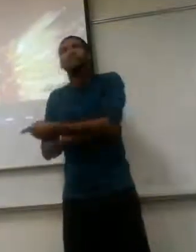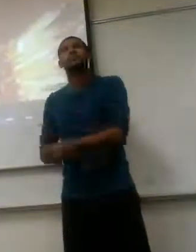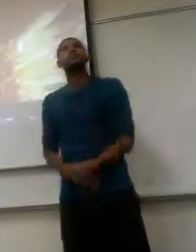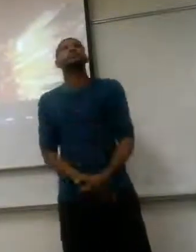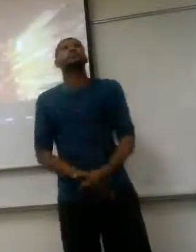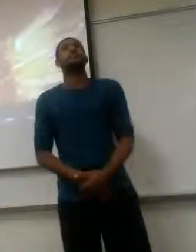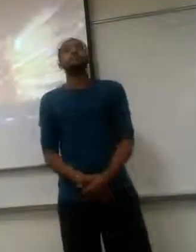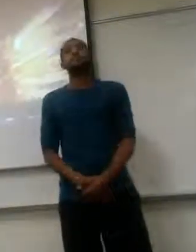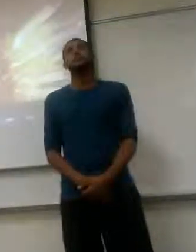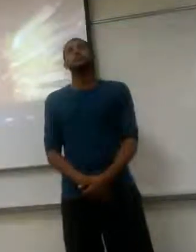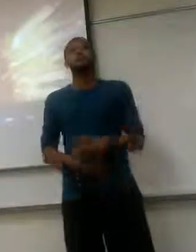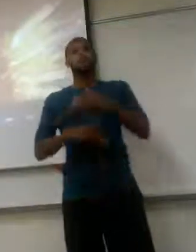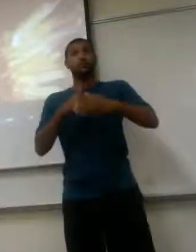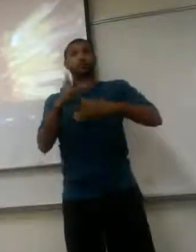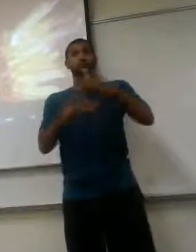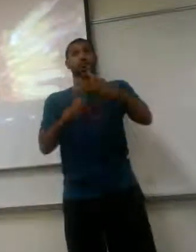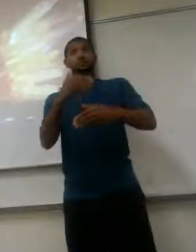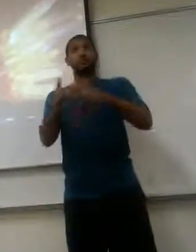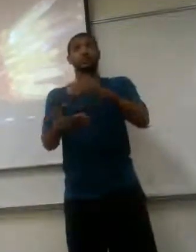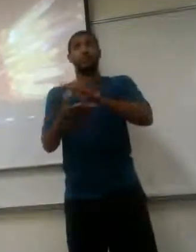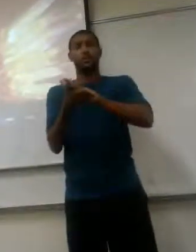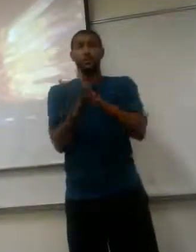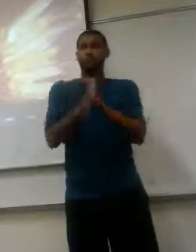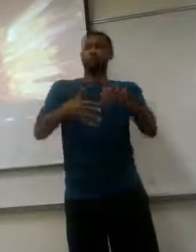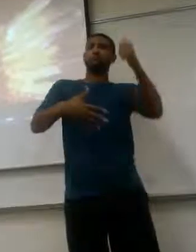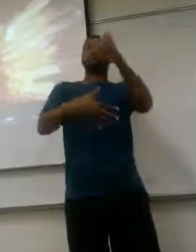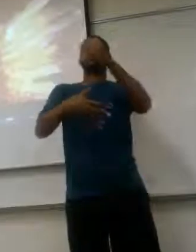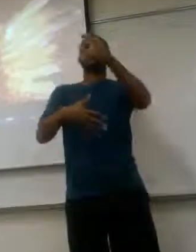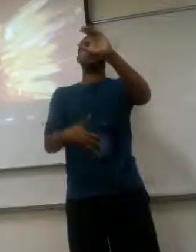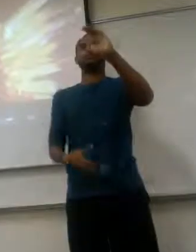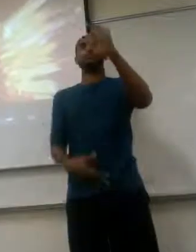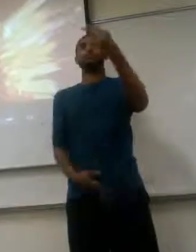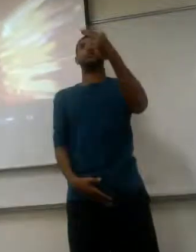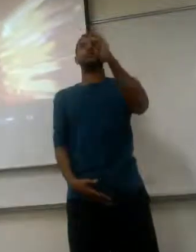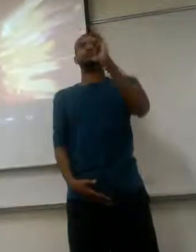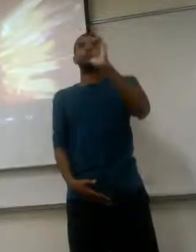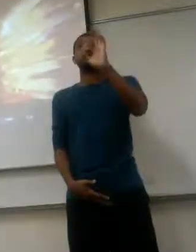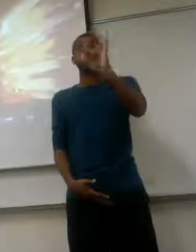Eventually, I became a chief. An Indian must make himself a chief by his bravery.